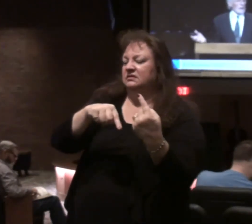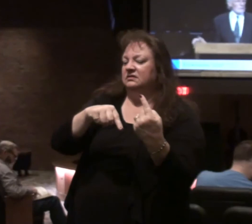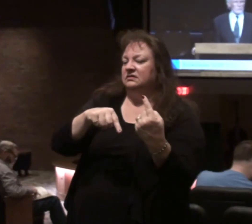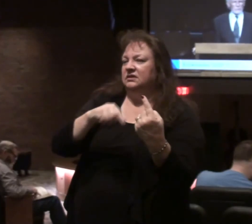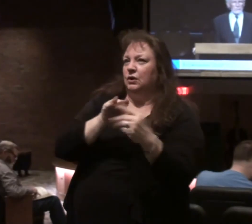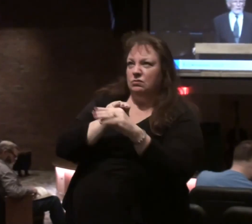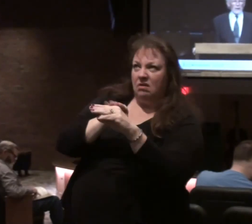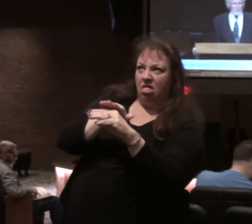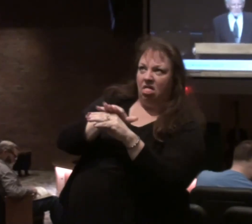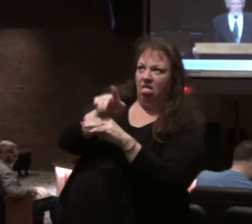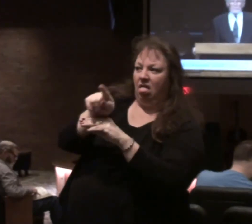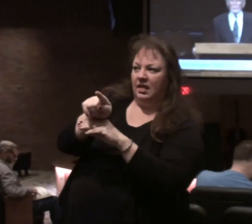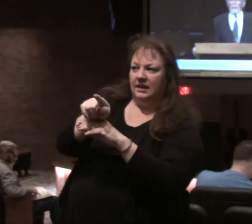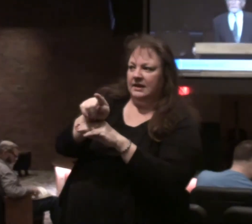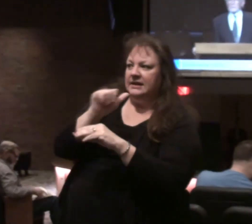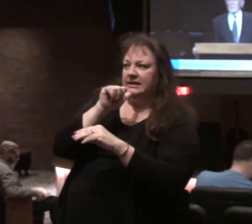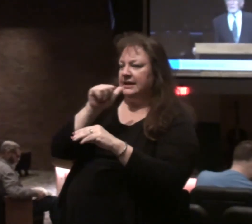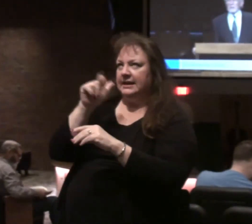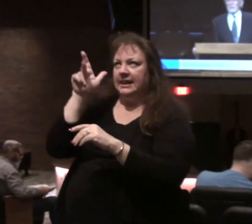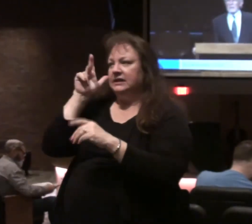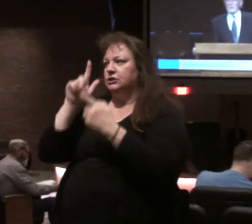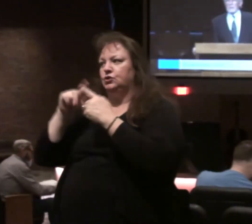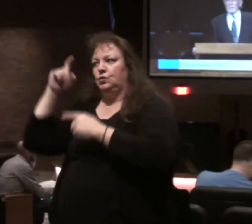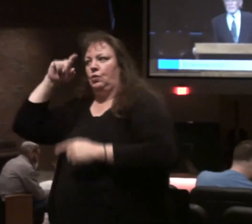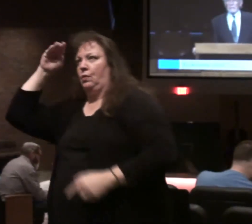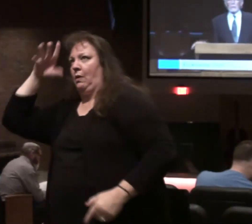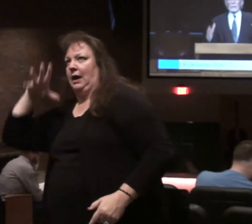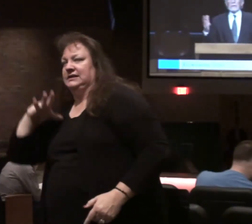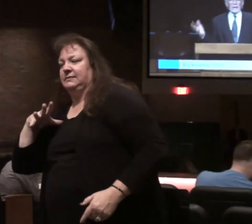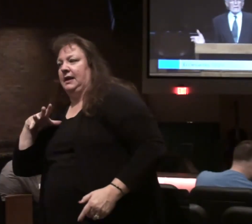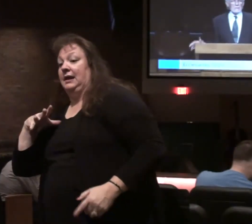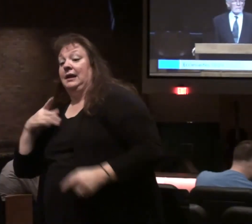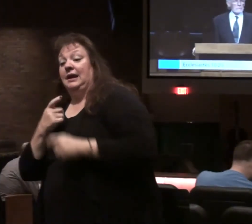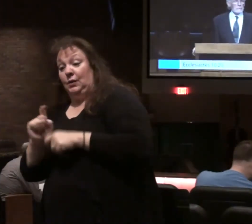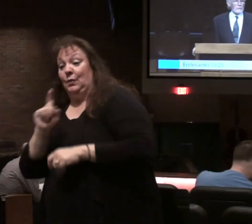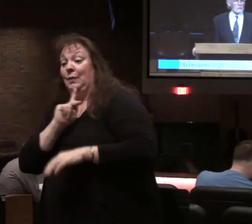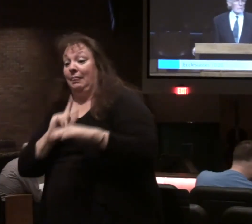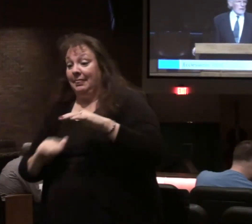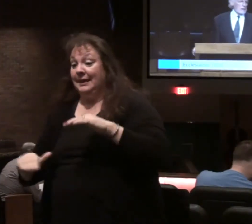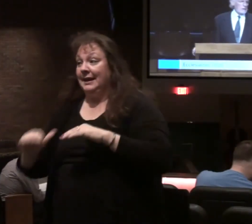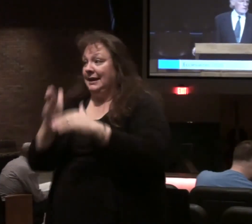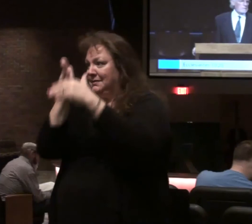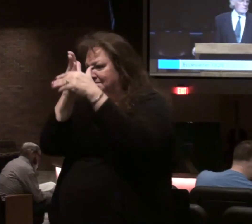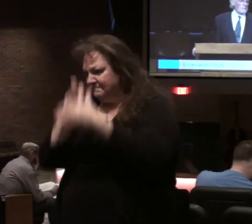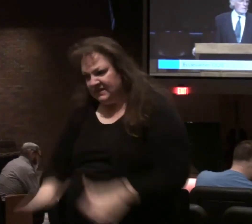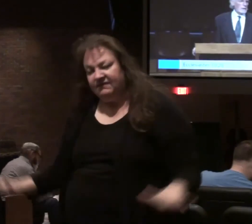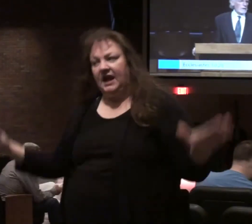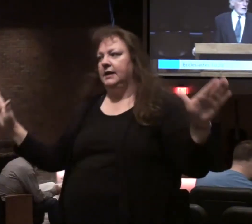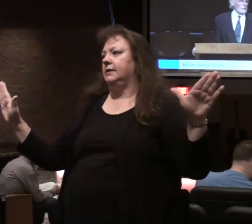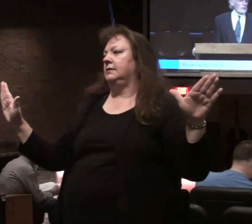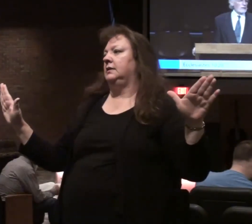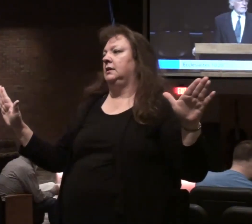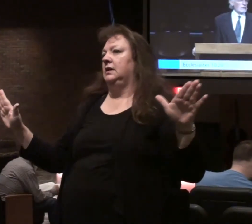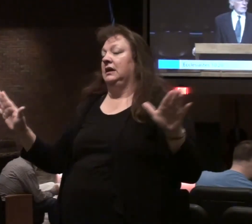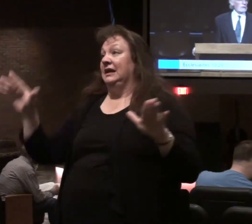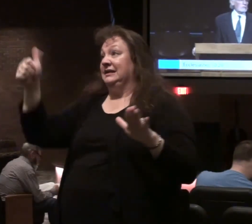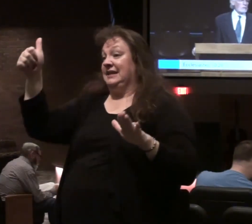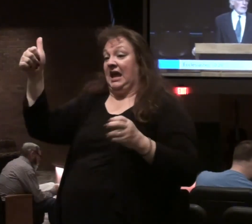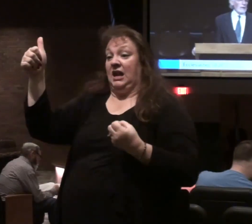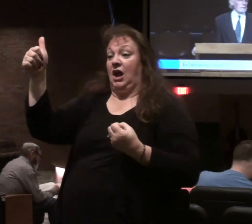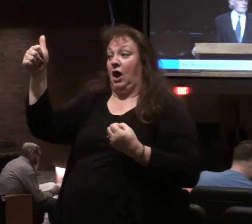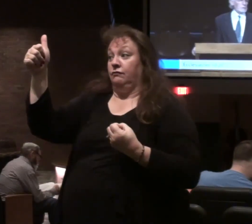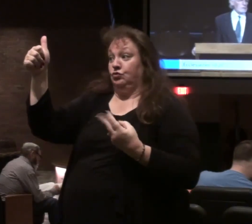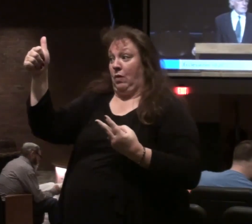who counseled him and not the wise men. He ruined the kingdom, split it, Lost 10 of the